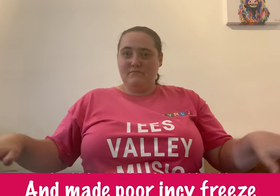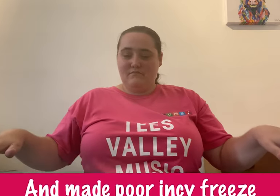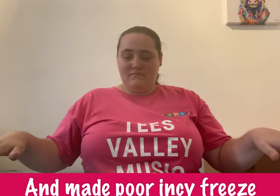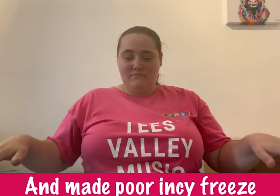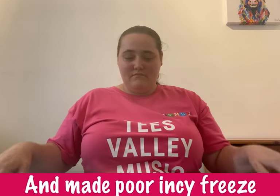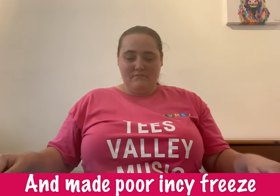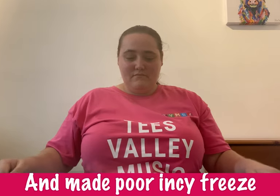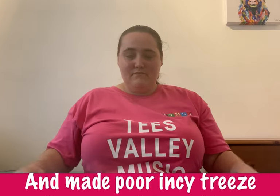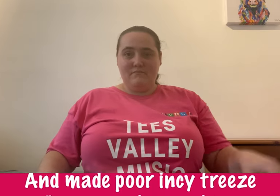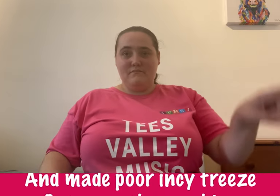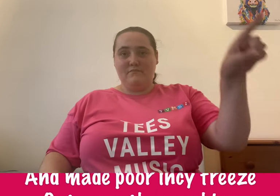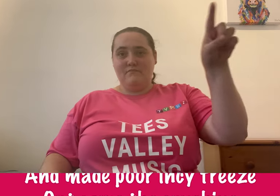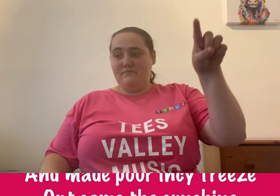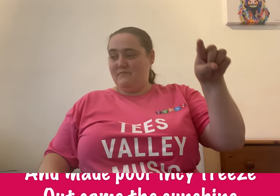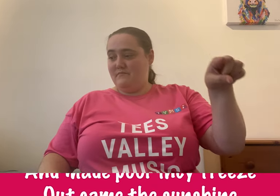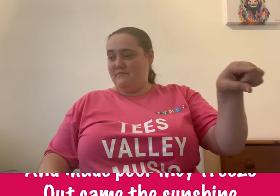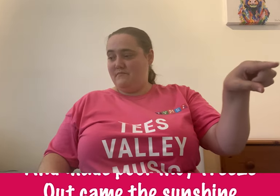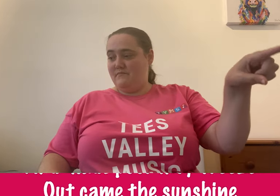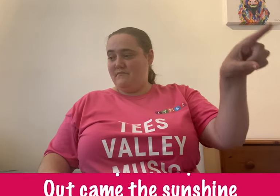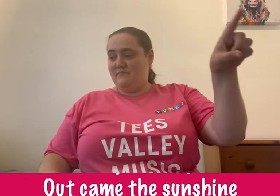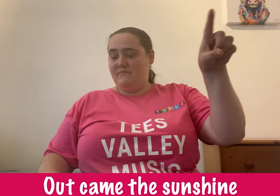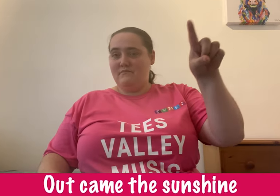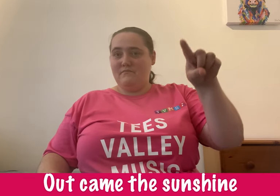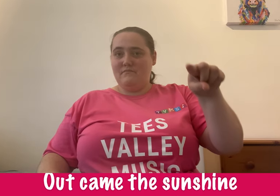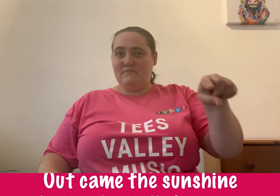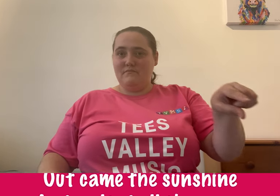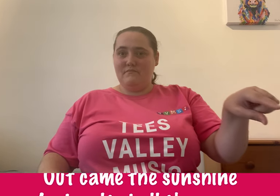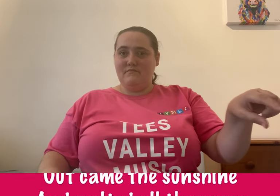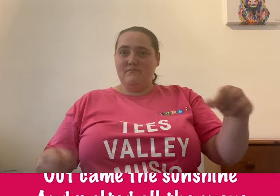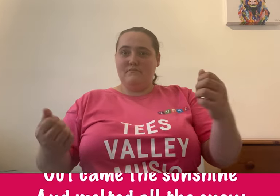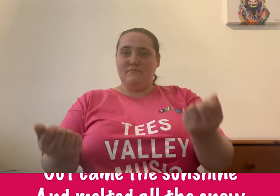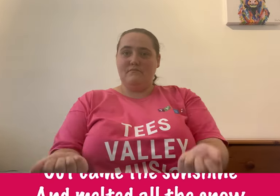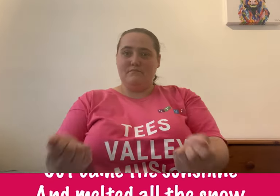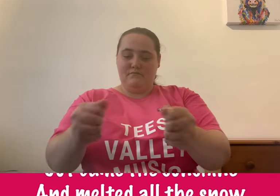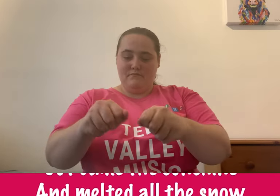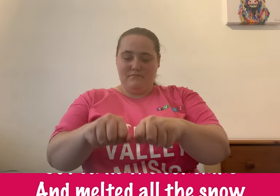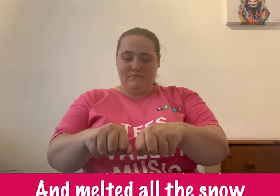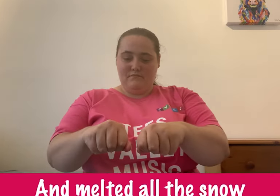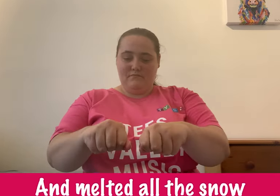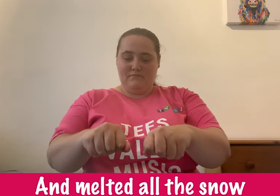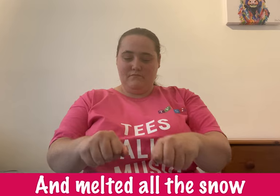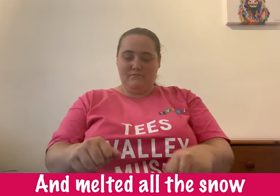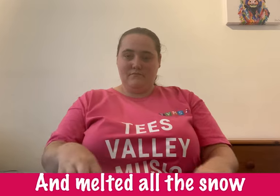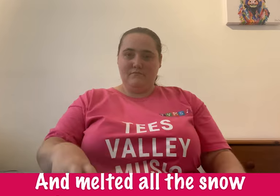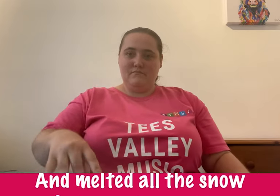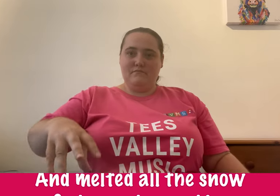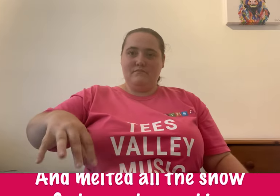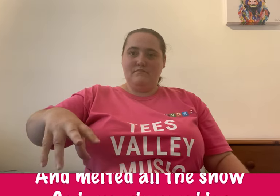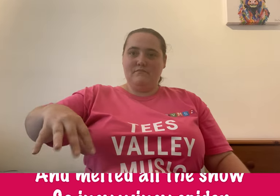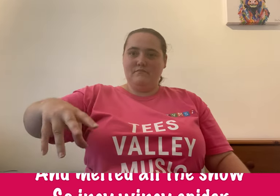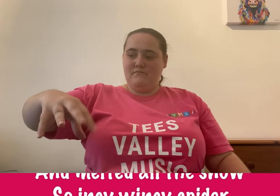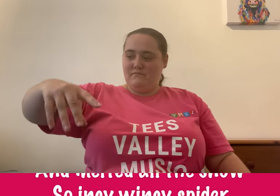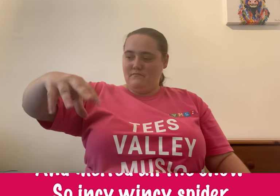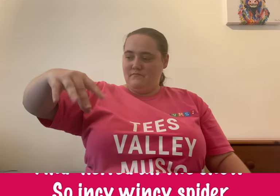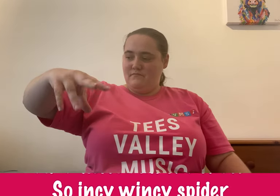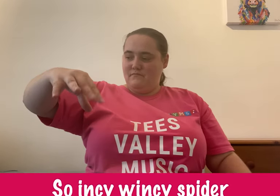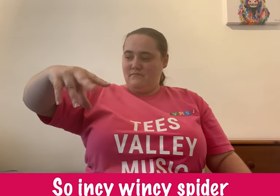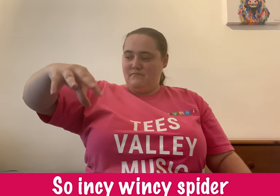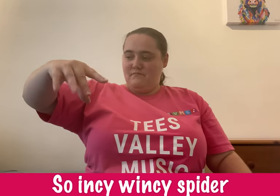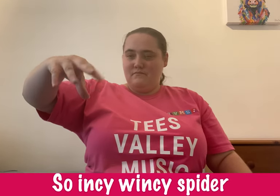Incy freeze. Out came the sunshine and melted all the snow. So Incy